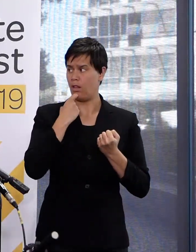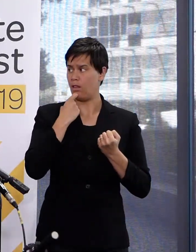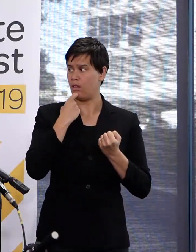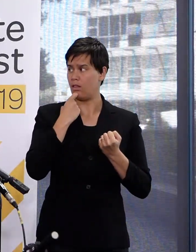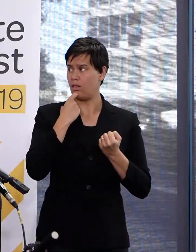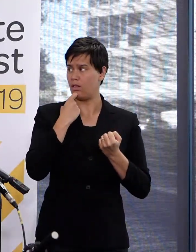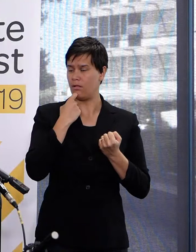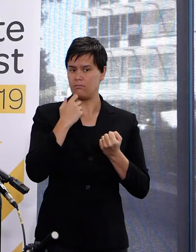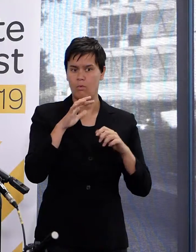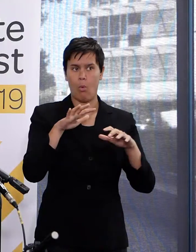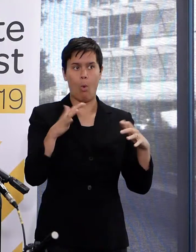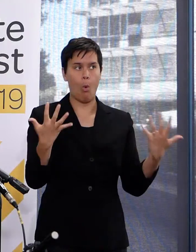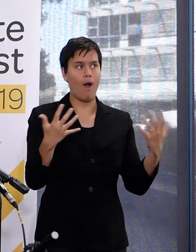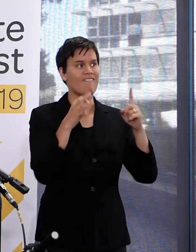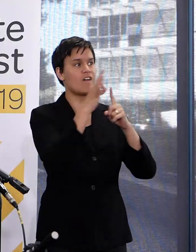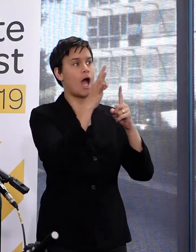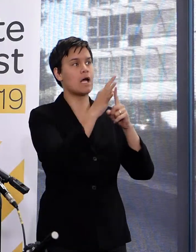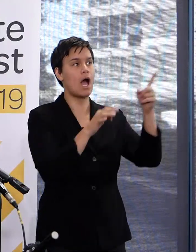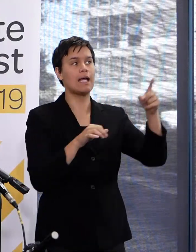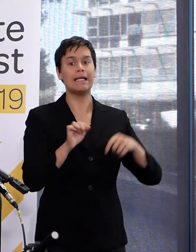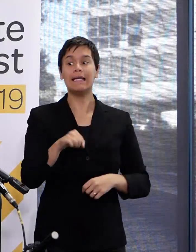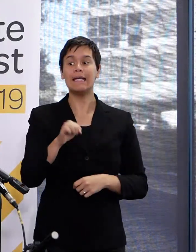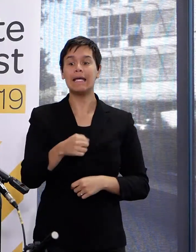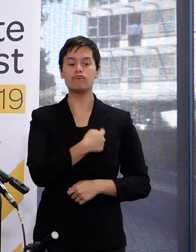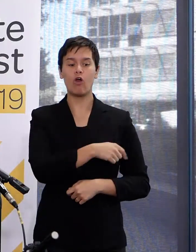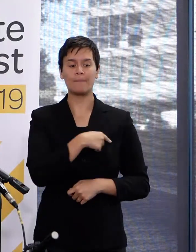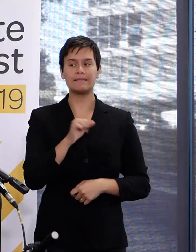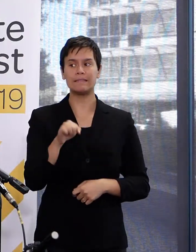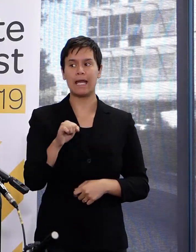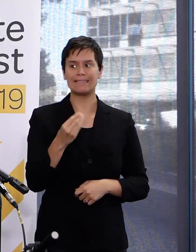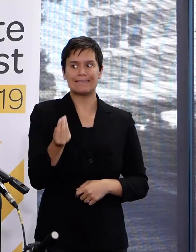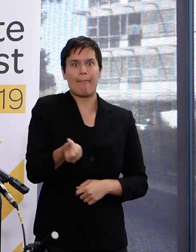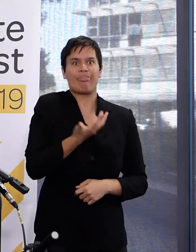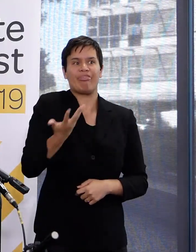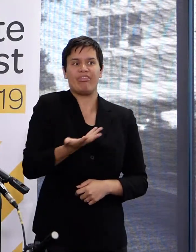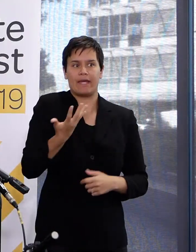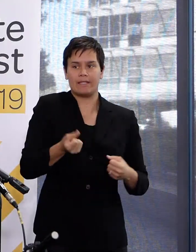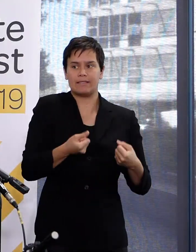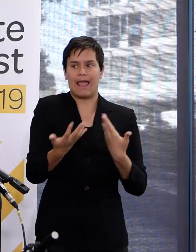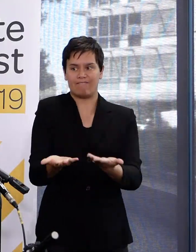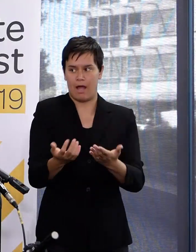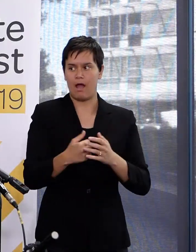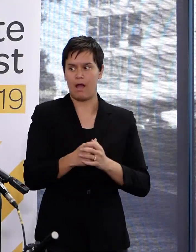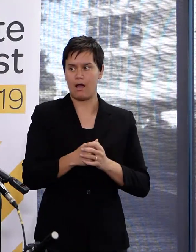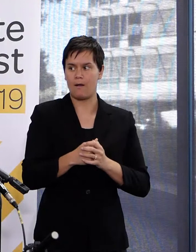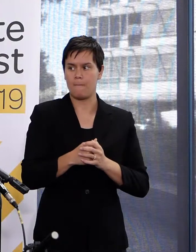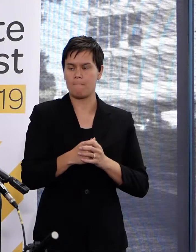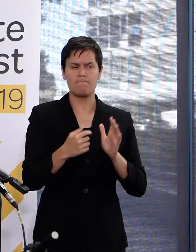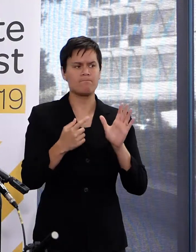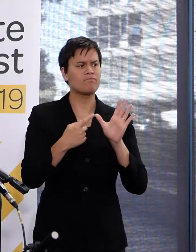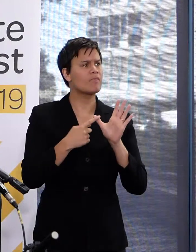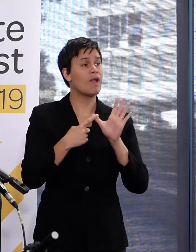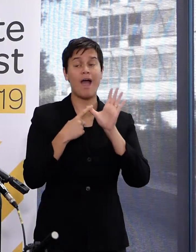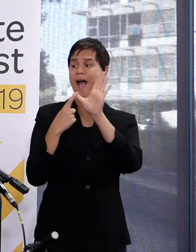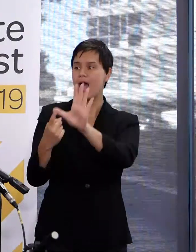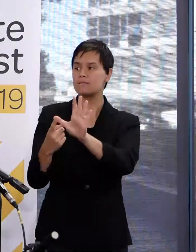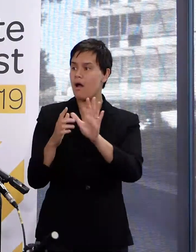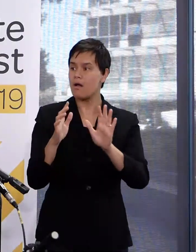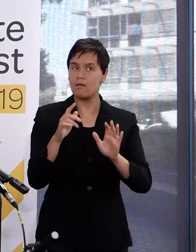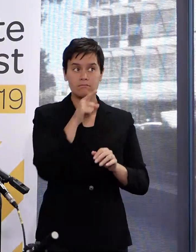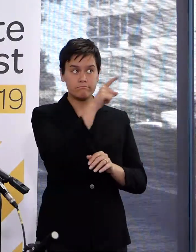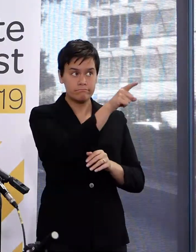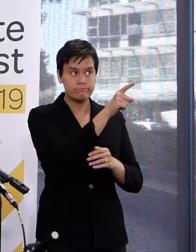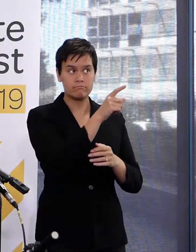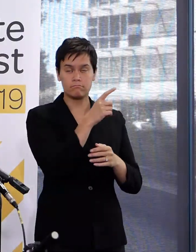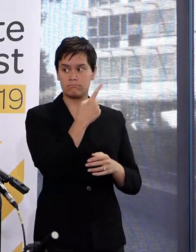or have they just promised that something will be coming? They've assured us around the 450,000 doses that